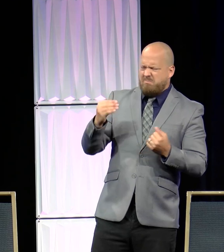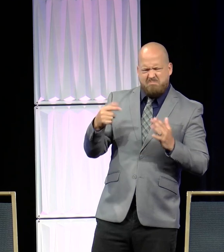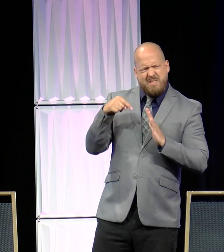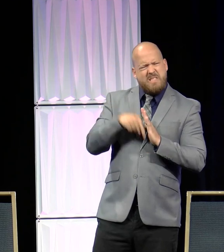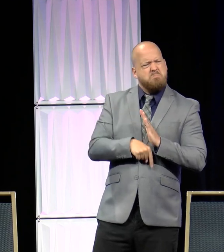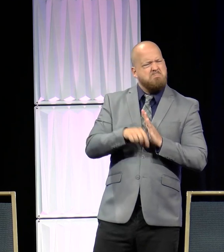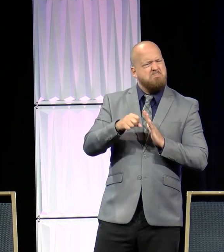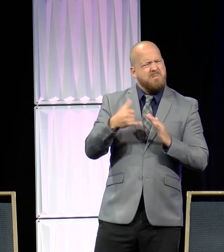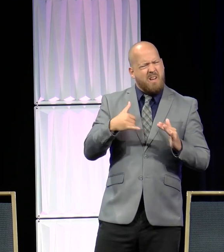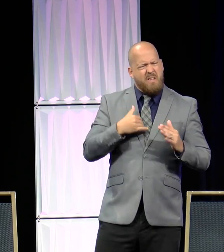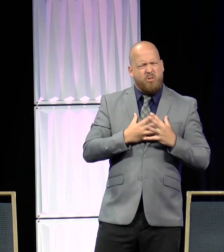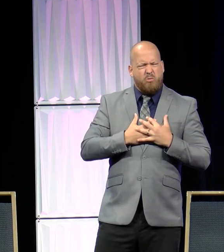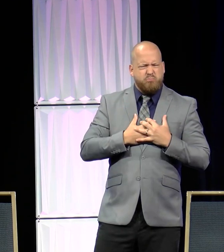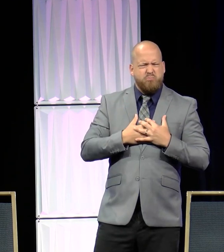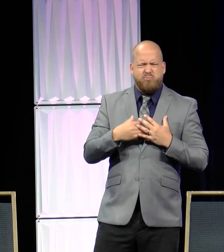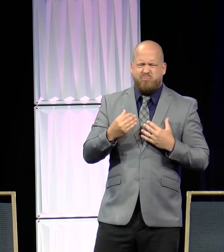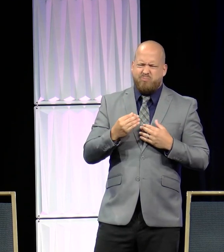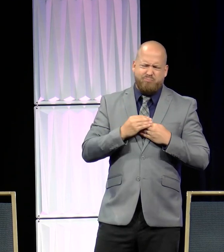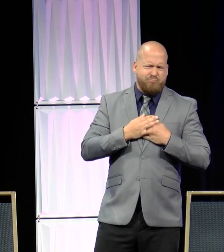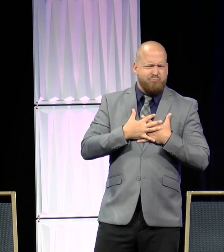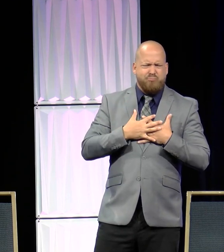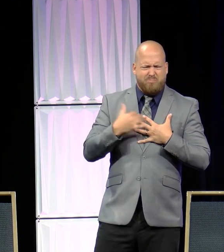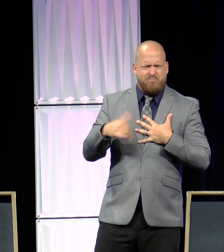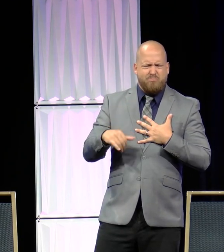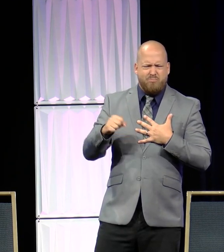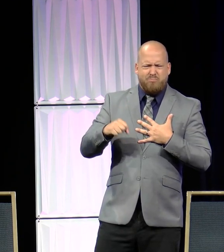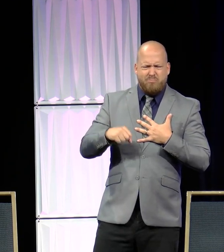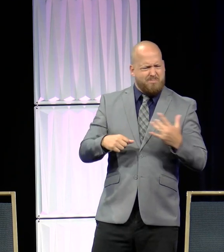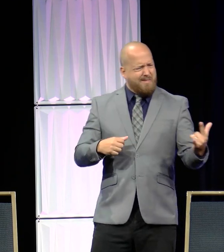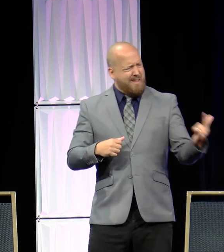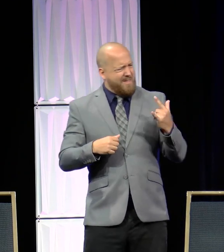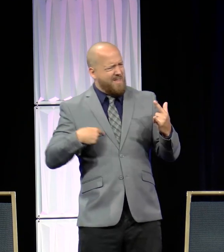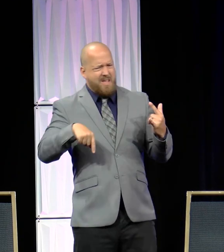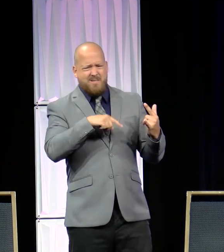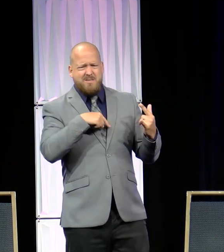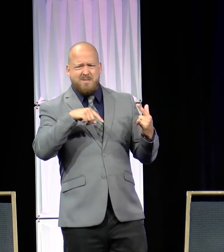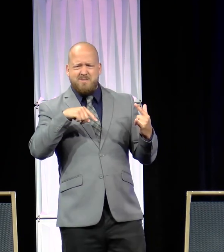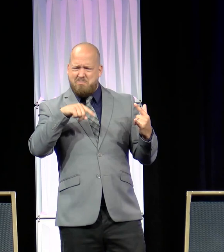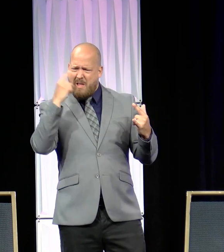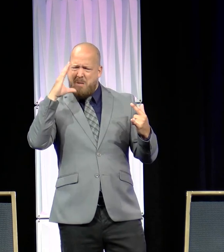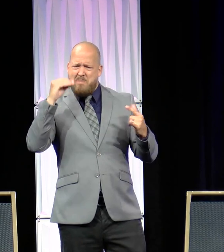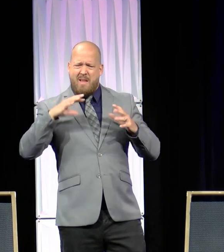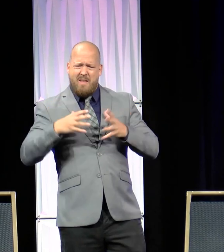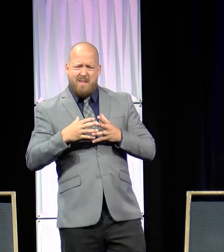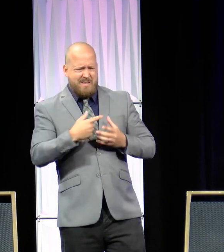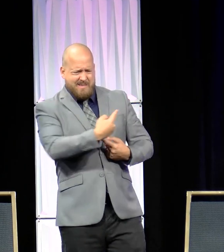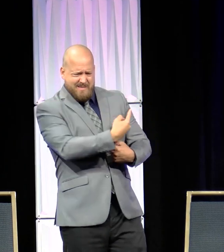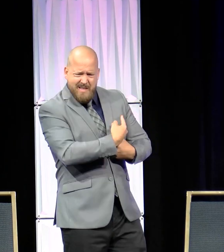you love us, in many respects, you take care of us, you're in community with us.